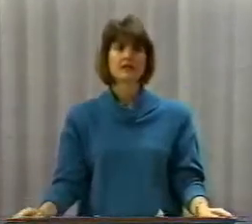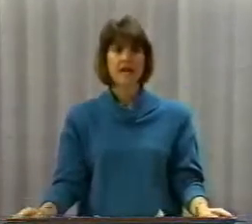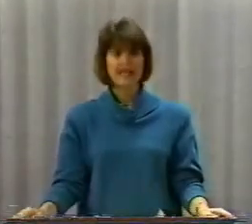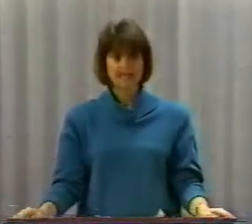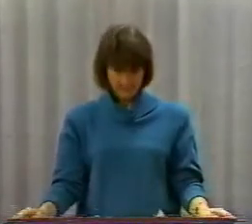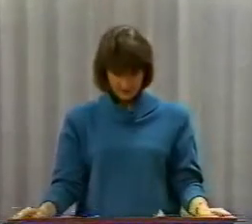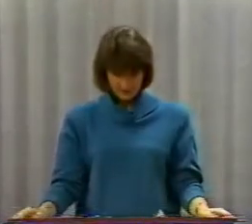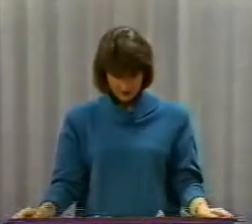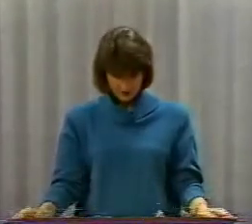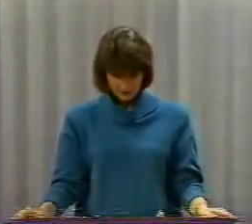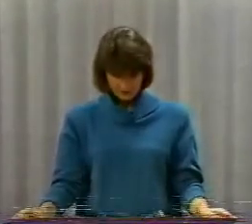Signed English.